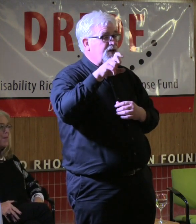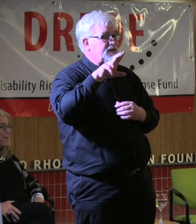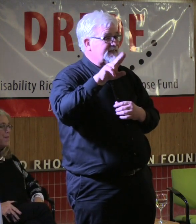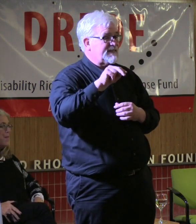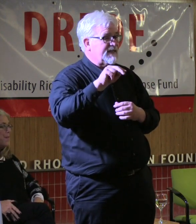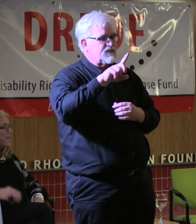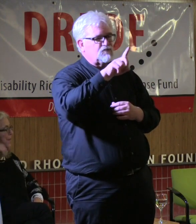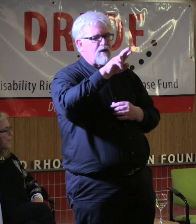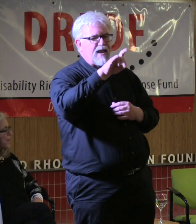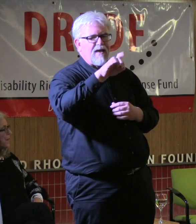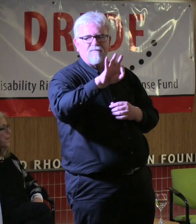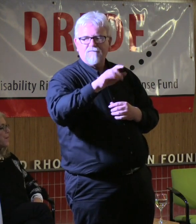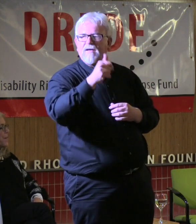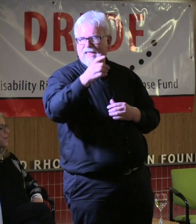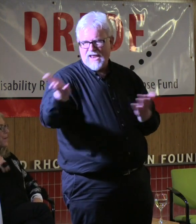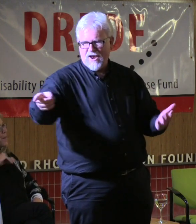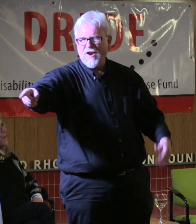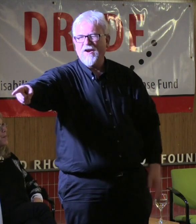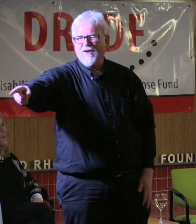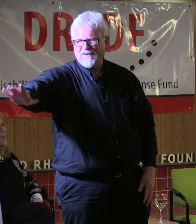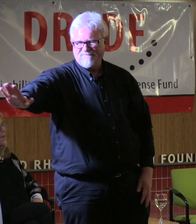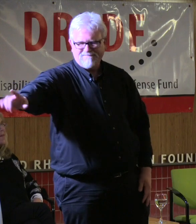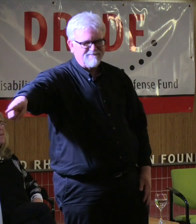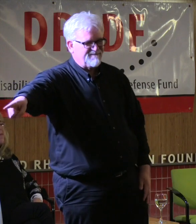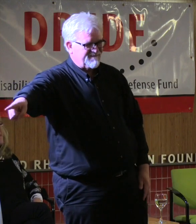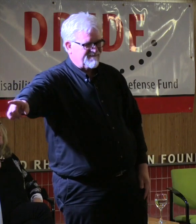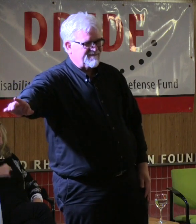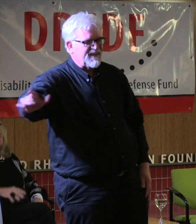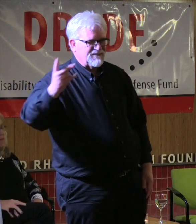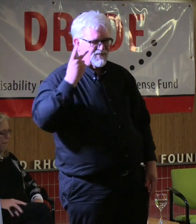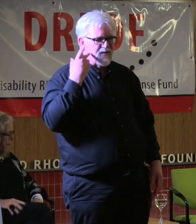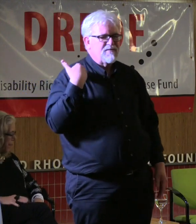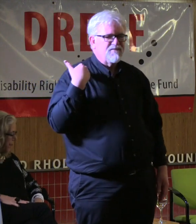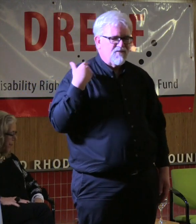lose contact with Susan? Over here, I saw